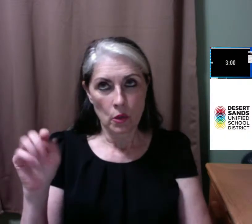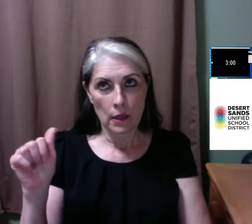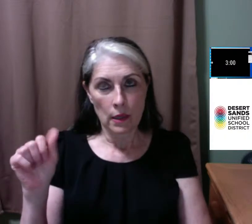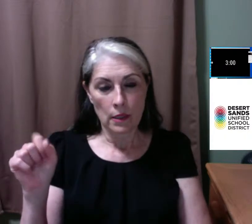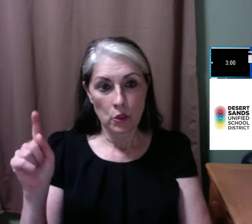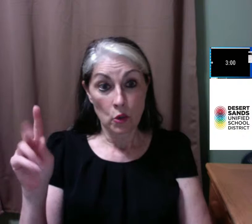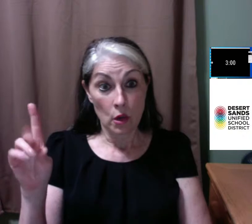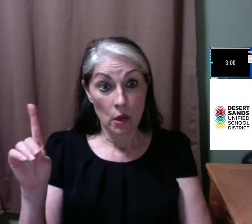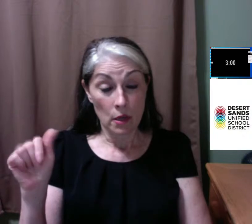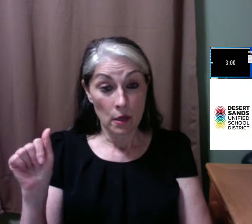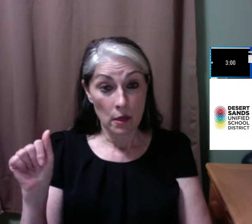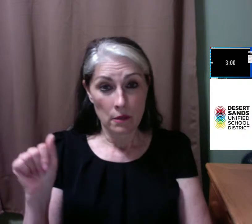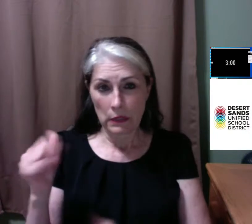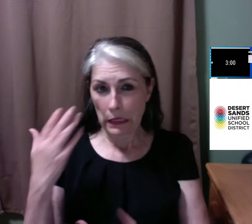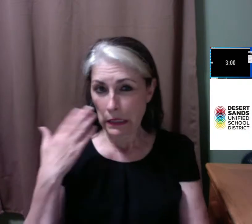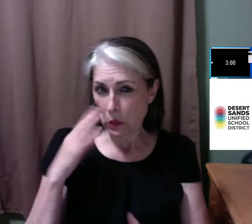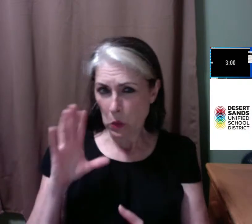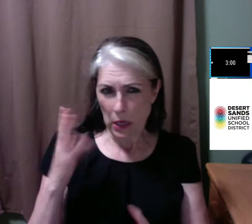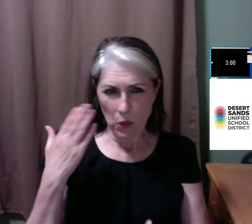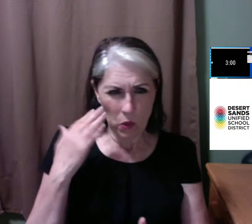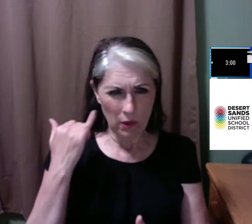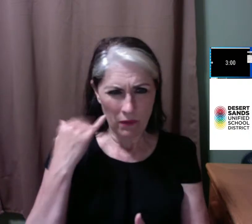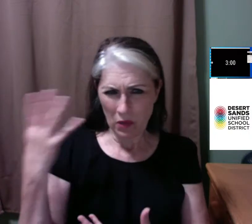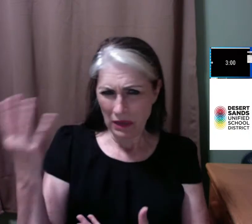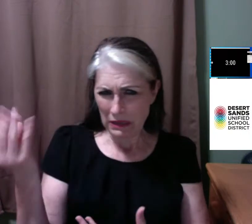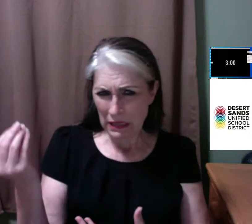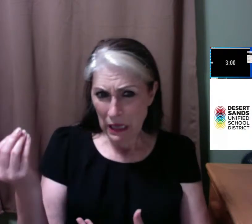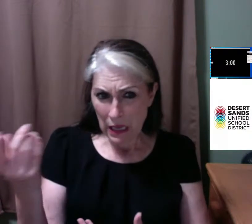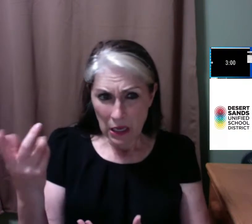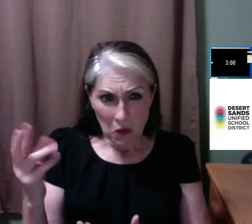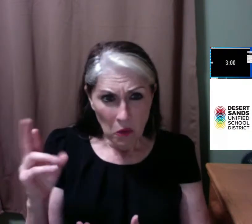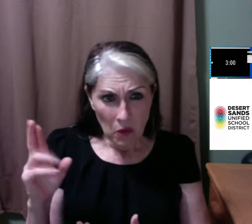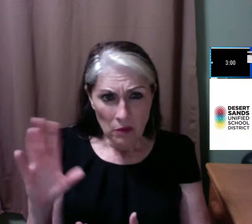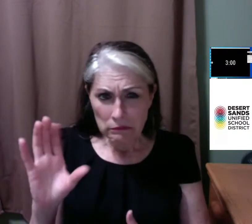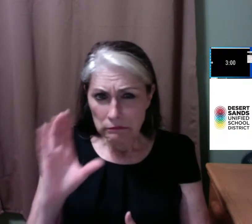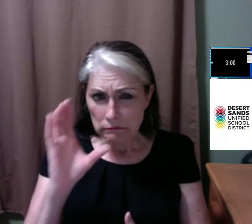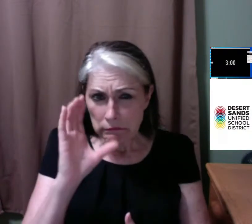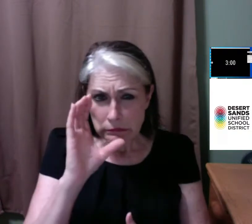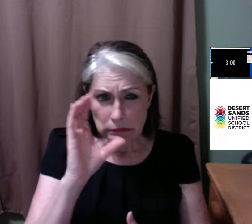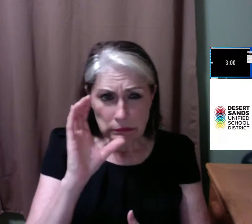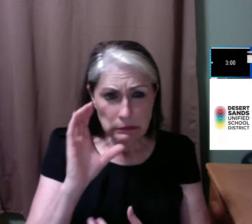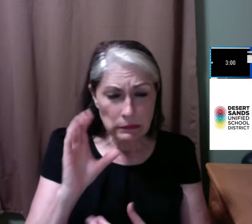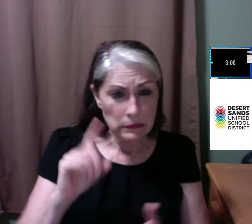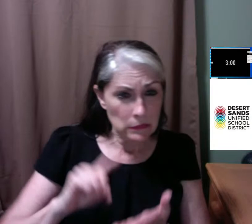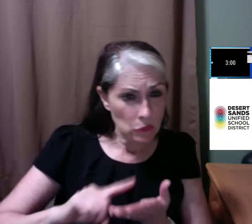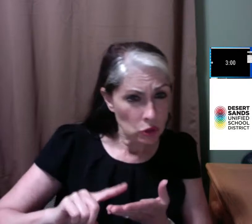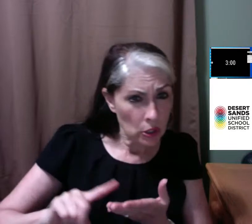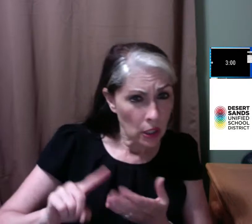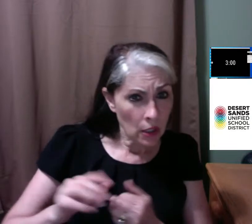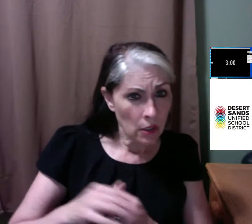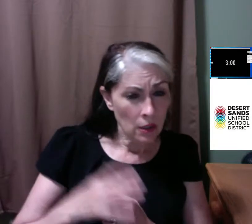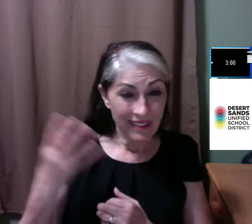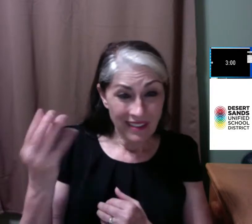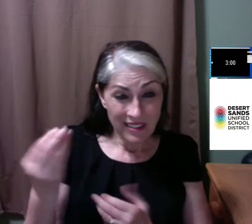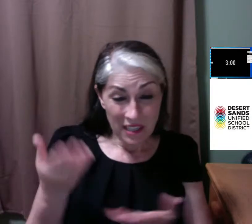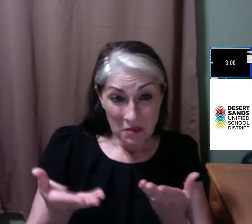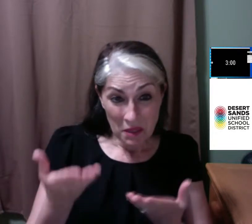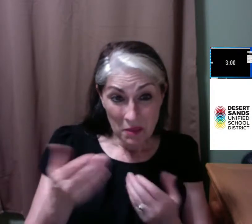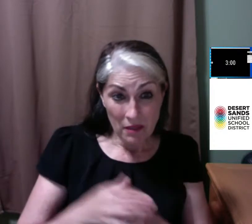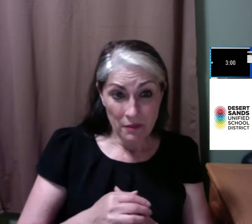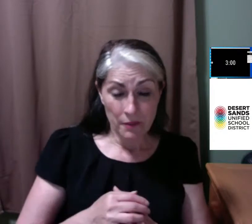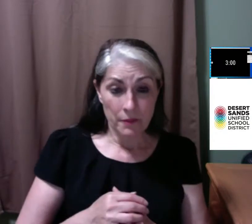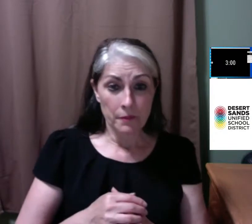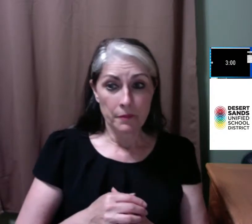Okay. I don't know if they're outside or can we check and see if they're outside maybe? Thank you.